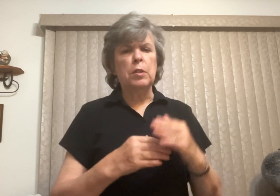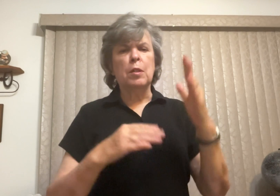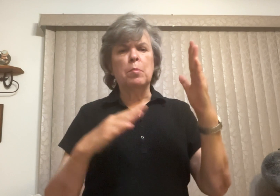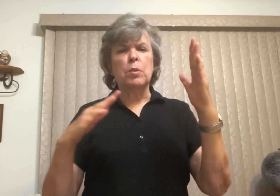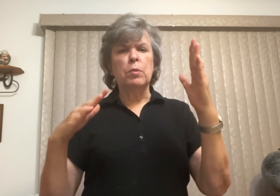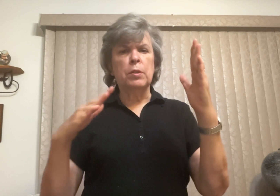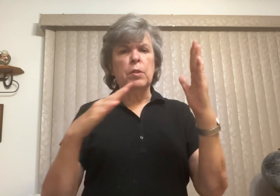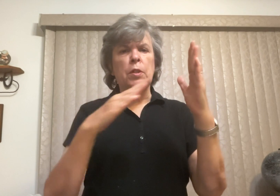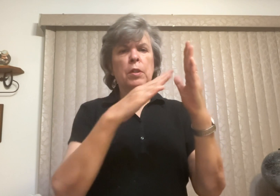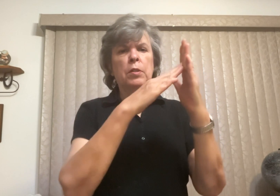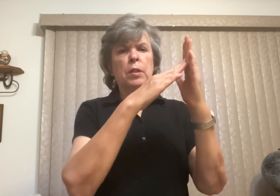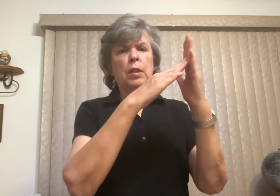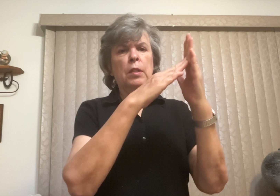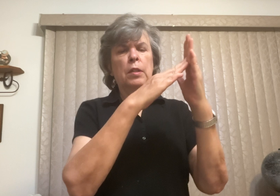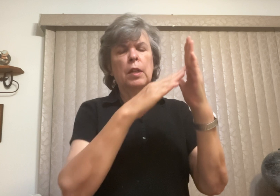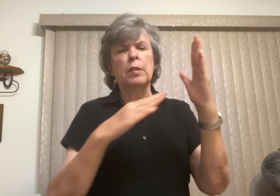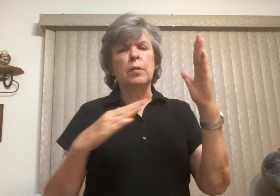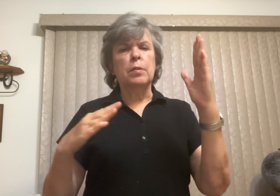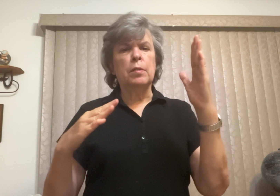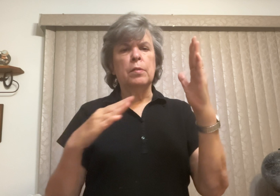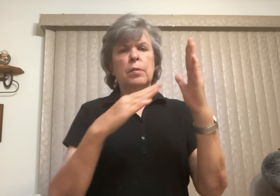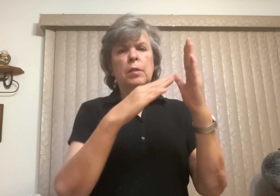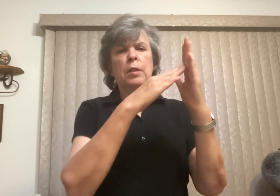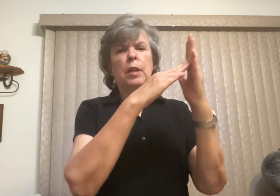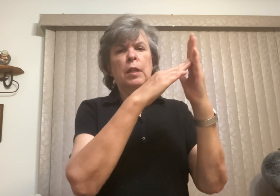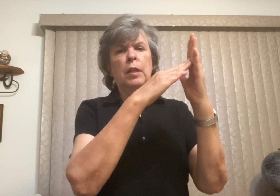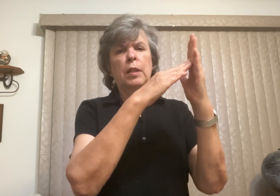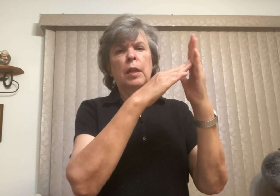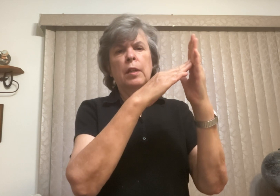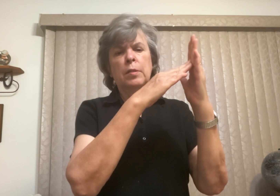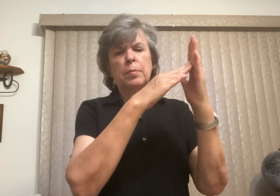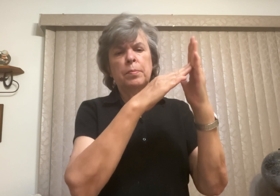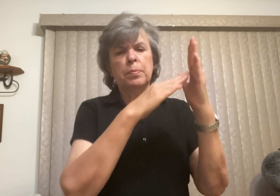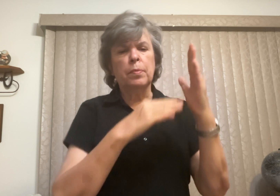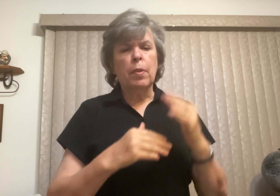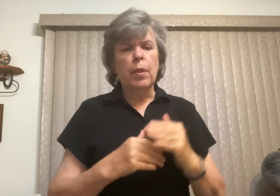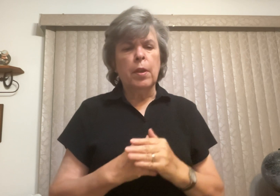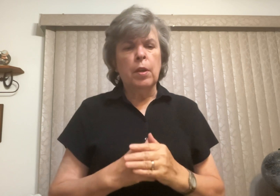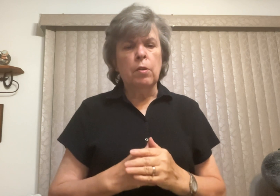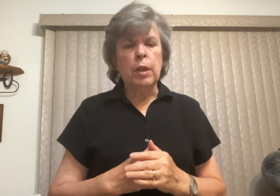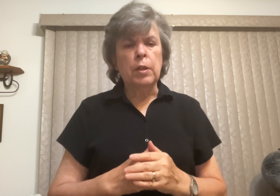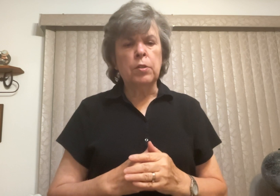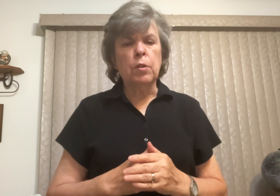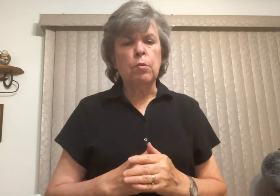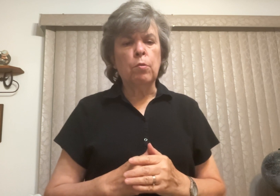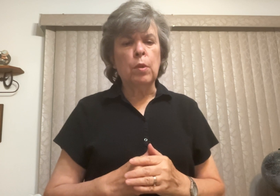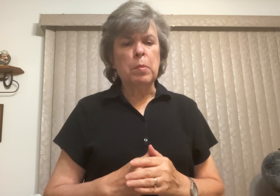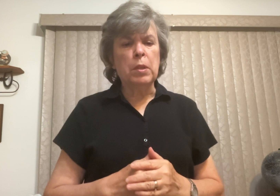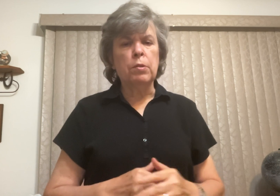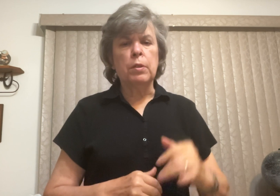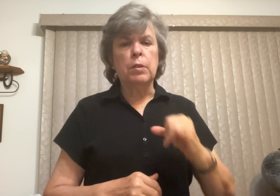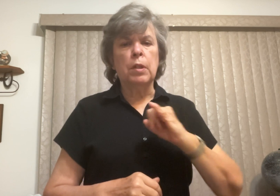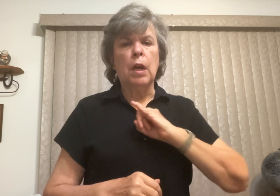some do is this, and I like that. Okay, so what I'm going to do is